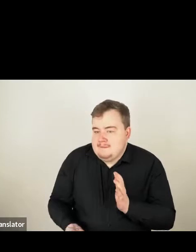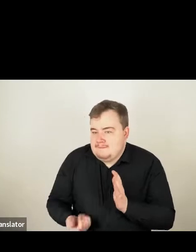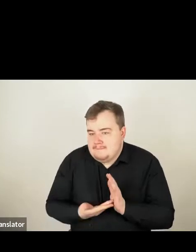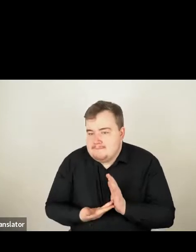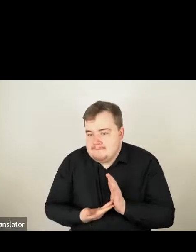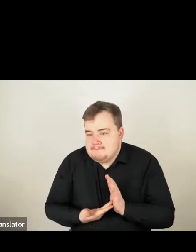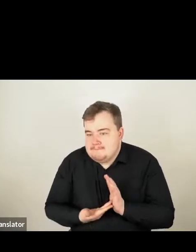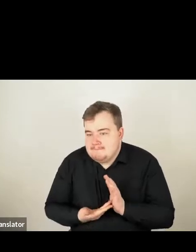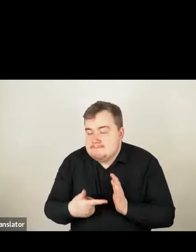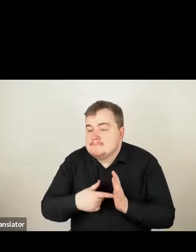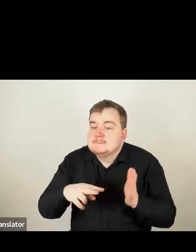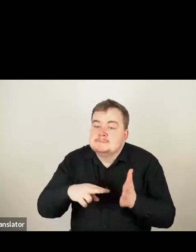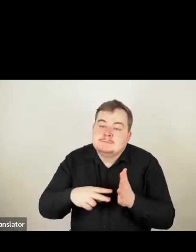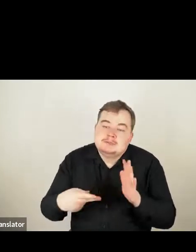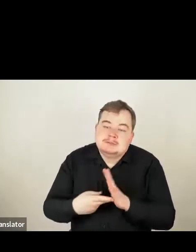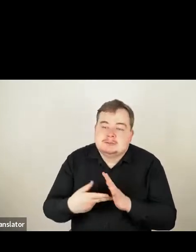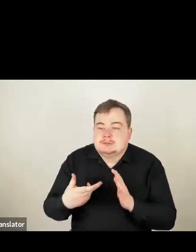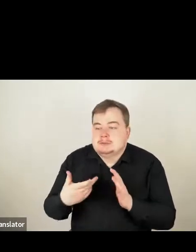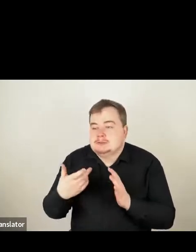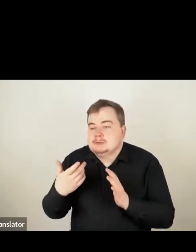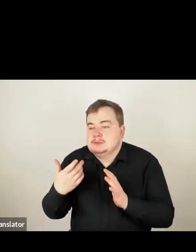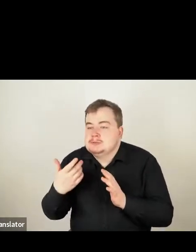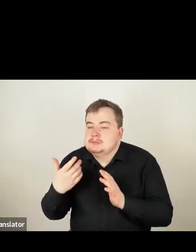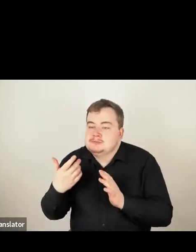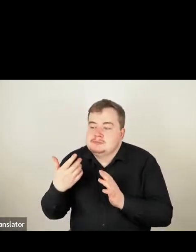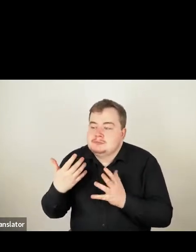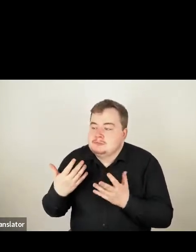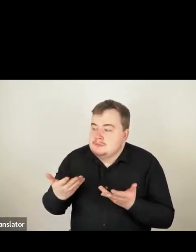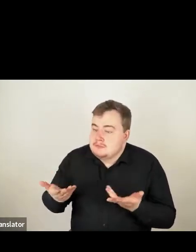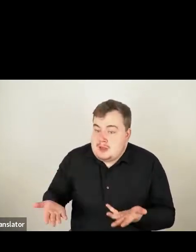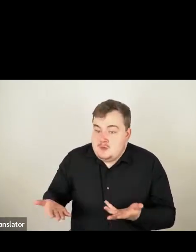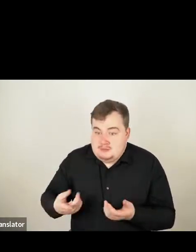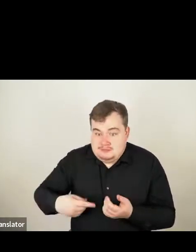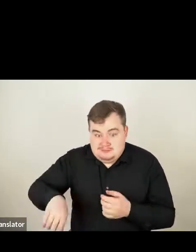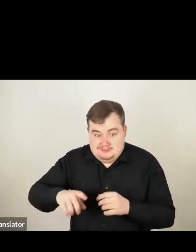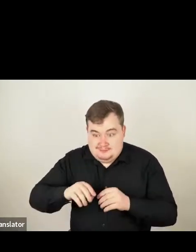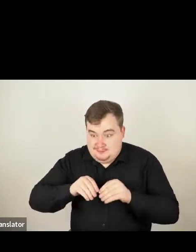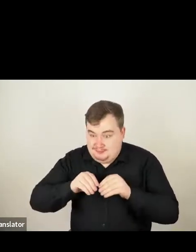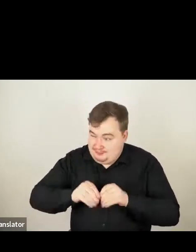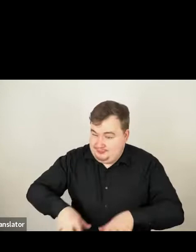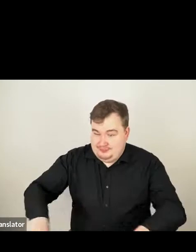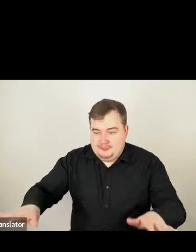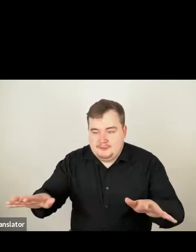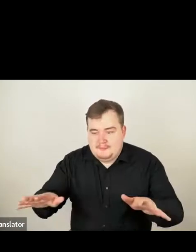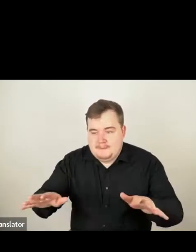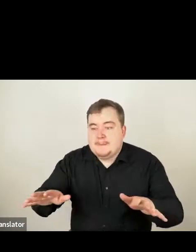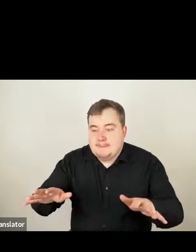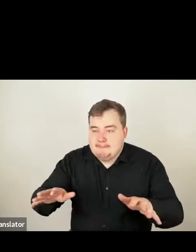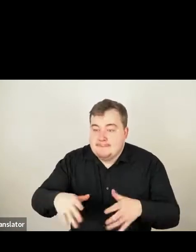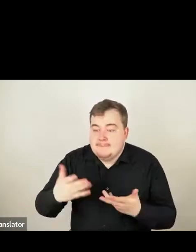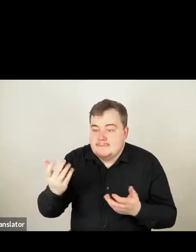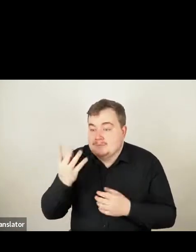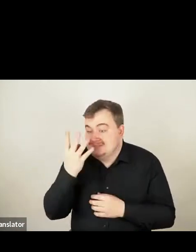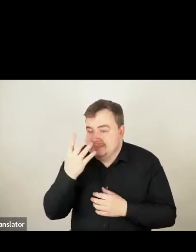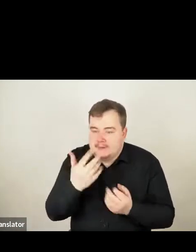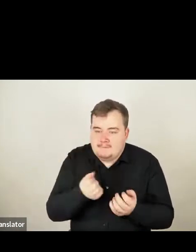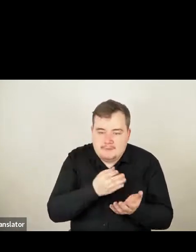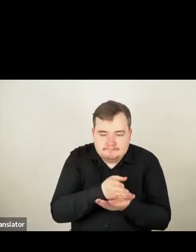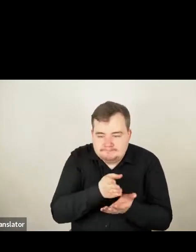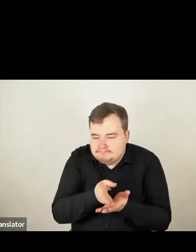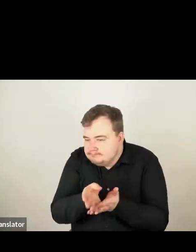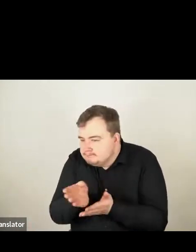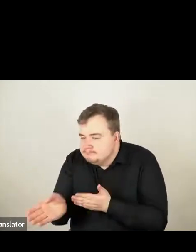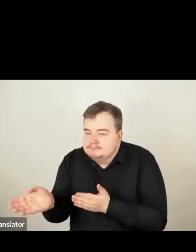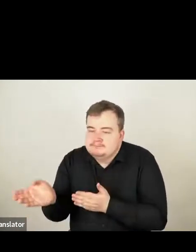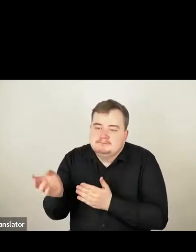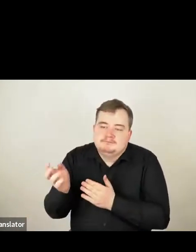being implemented, and it is focused in four main areas. The one and the first